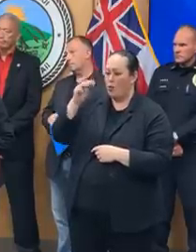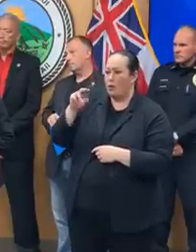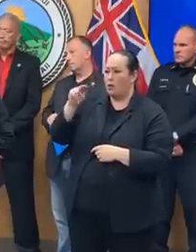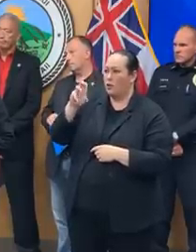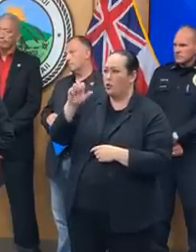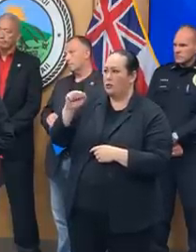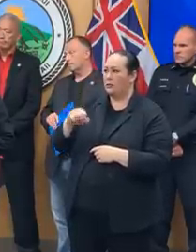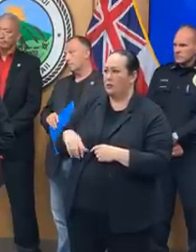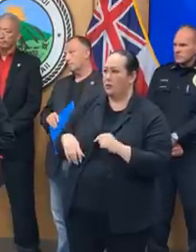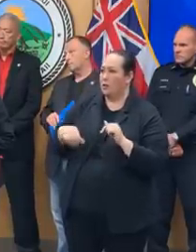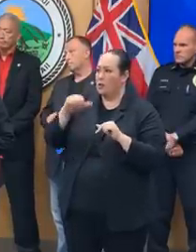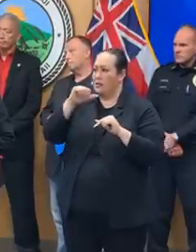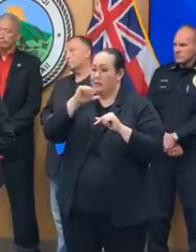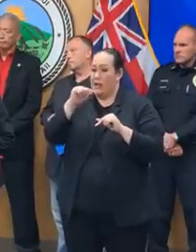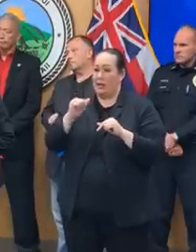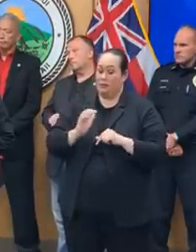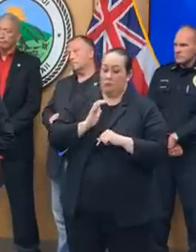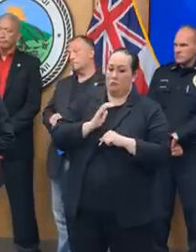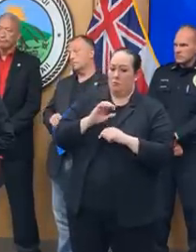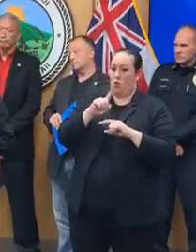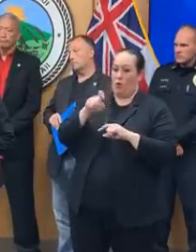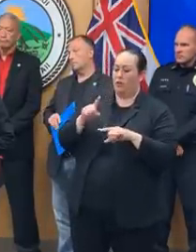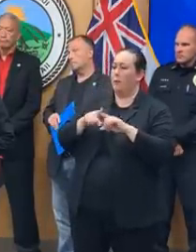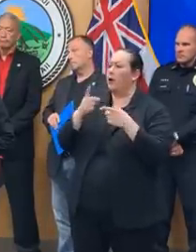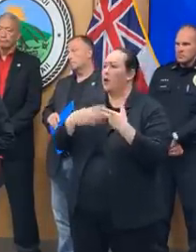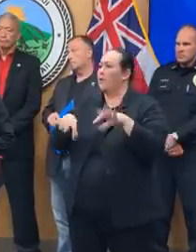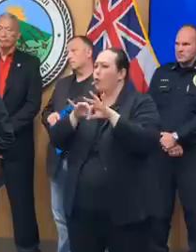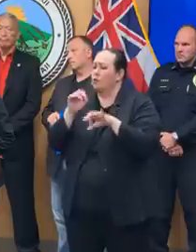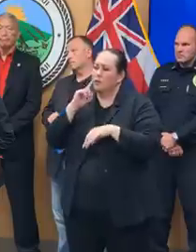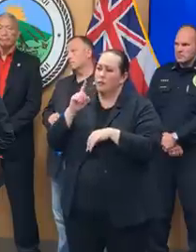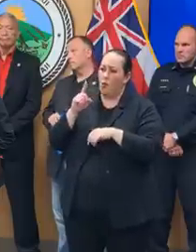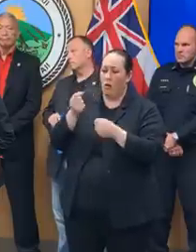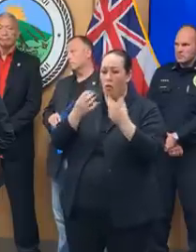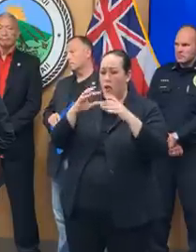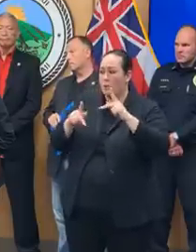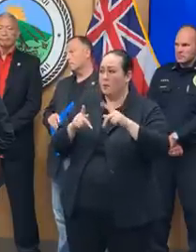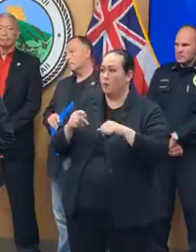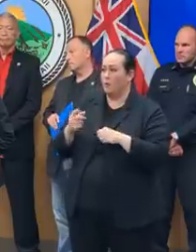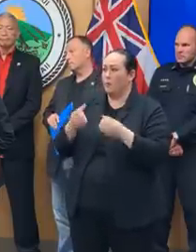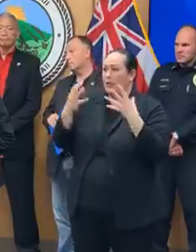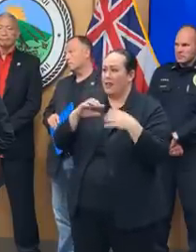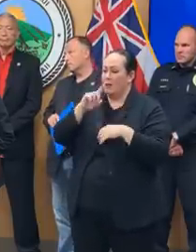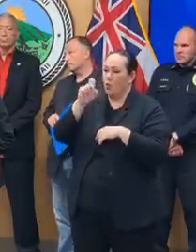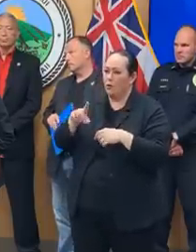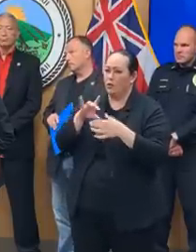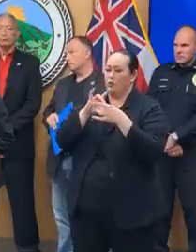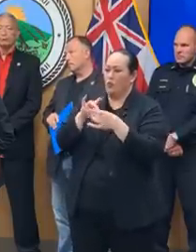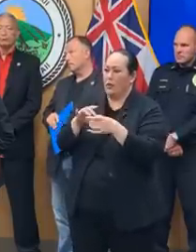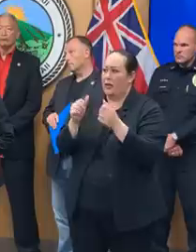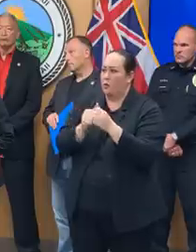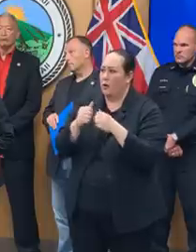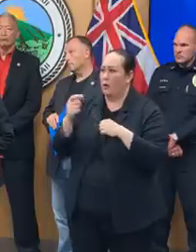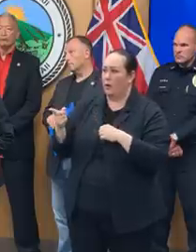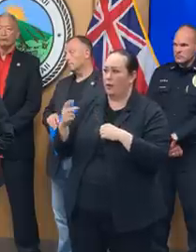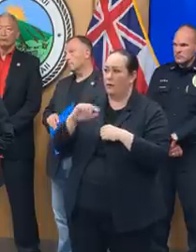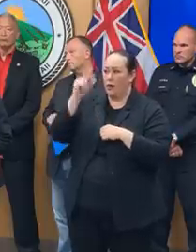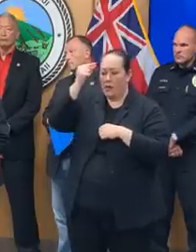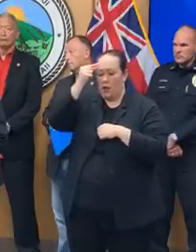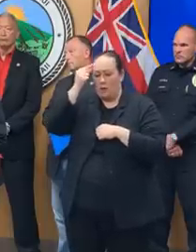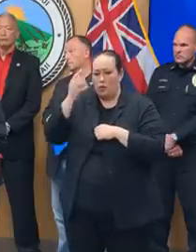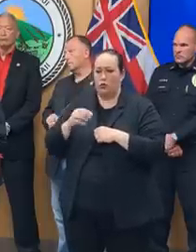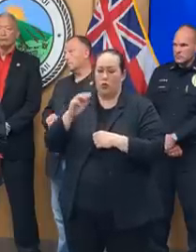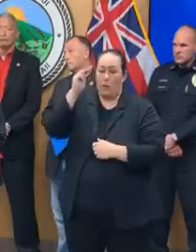not as sexy a question as these others, but important to a lot of people on the island. Getting a lot of questions about probably the governor